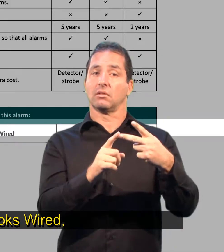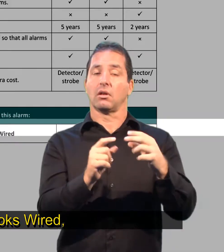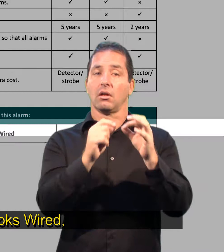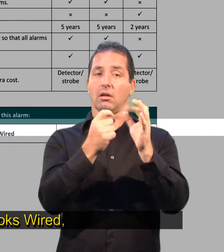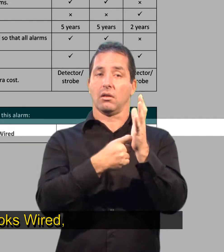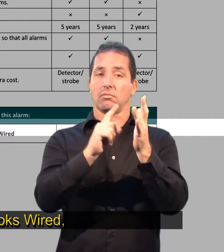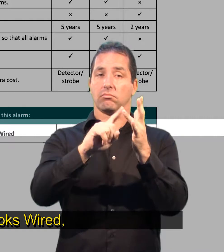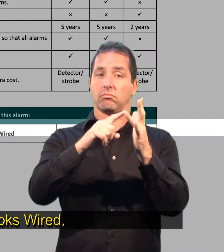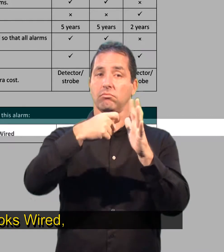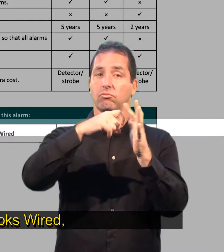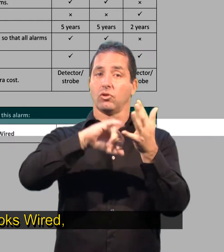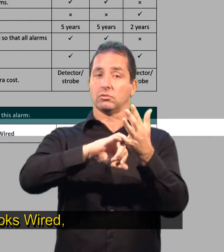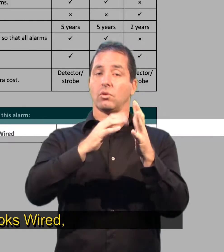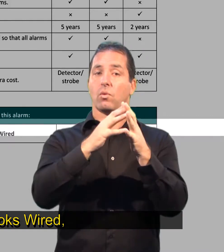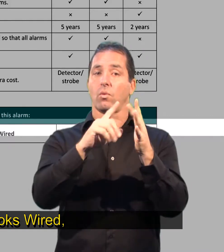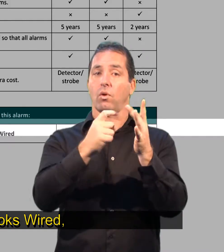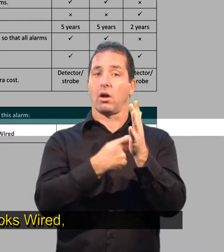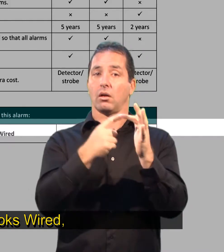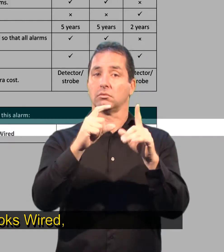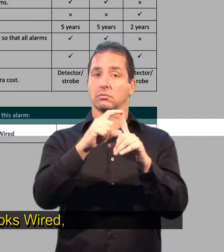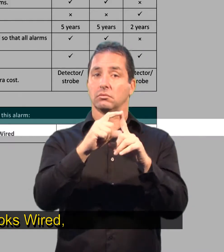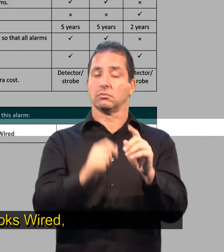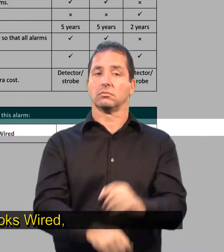the Brooks wired,